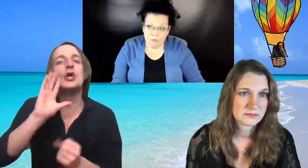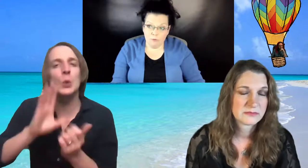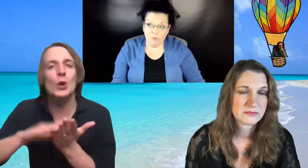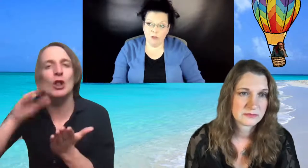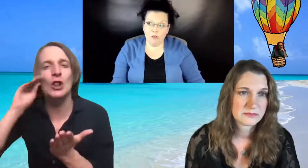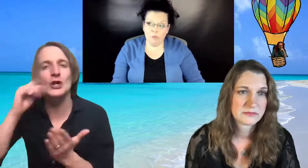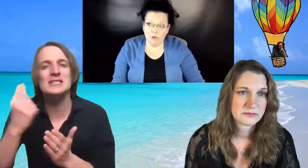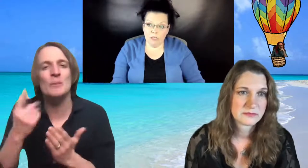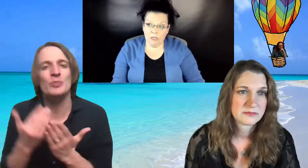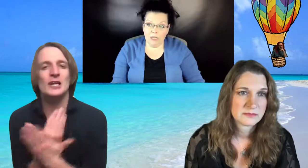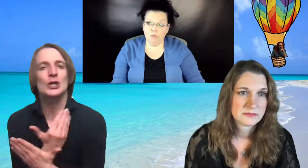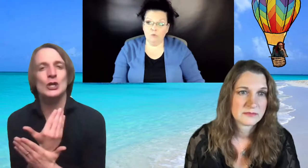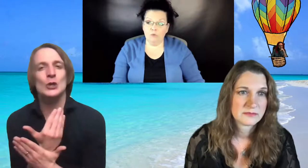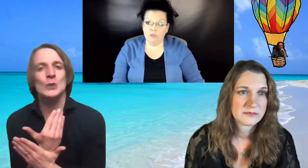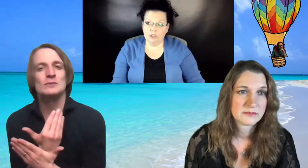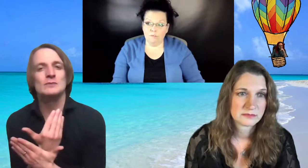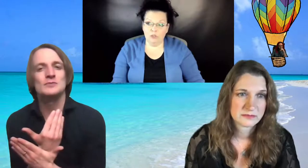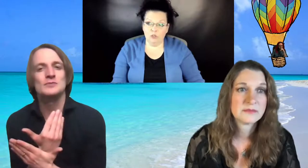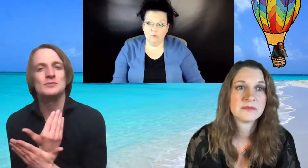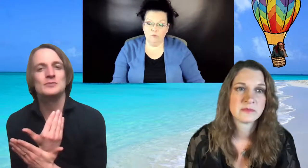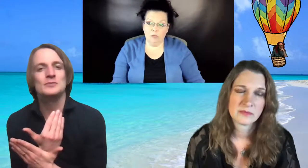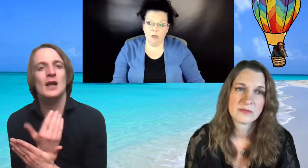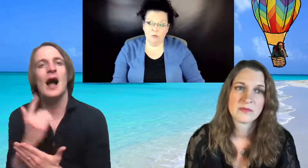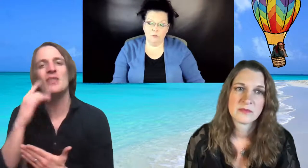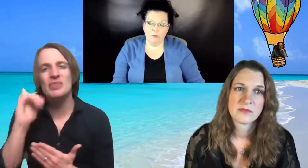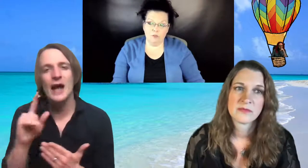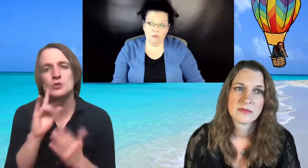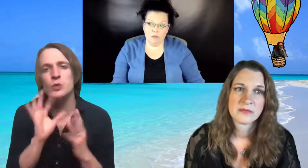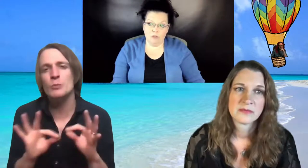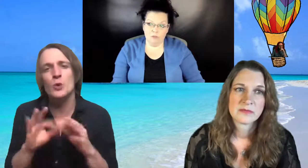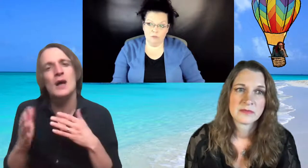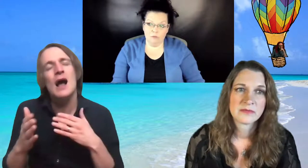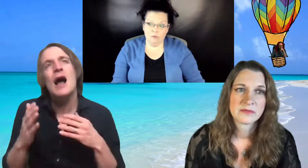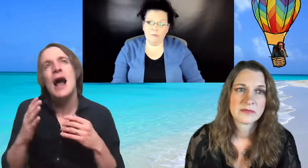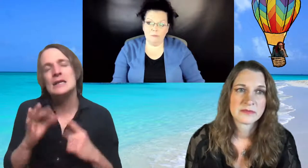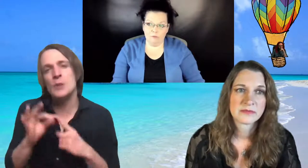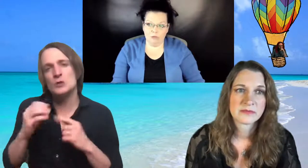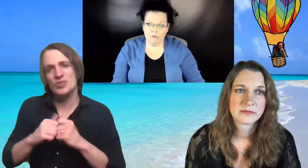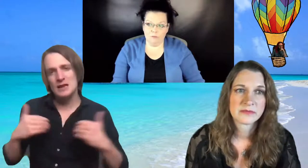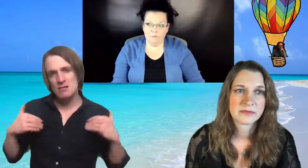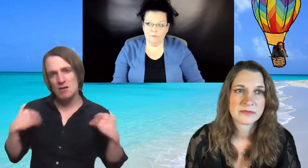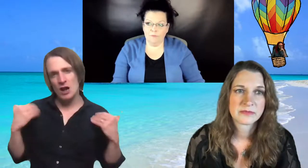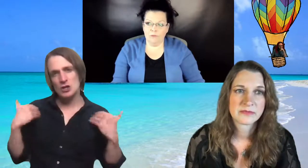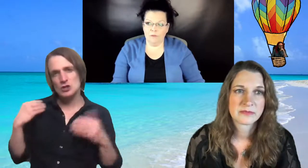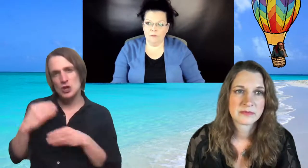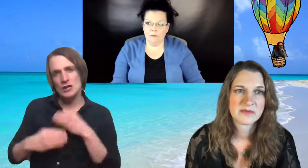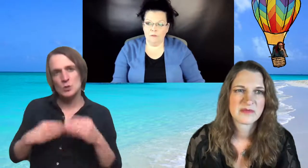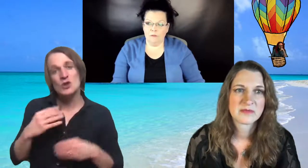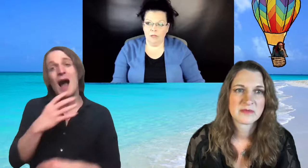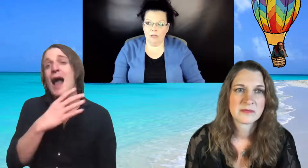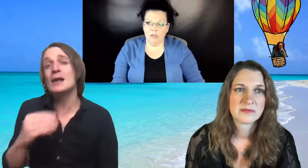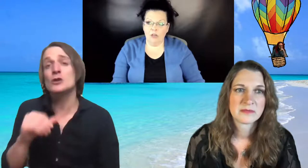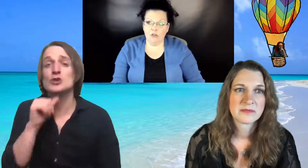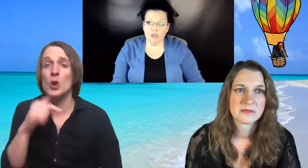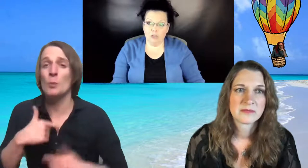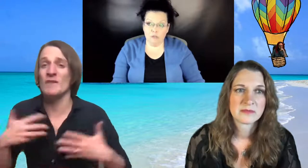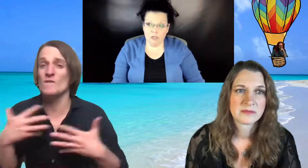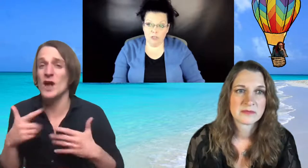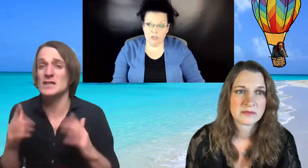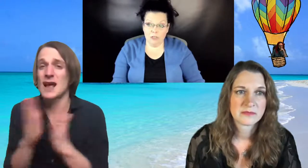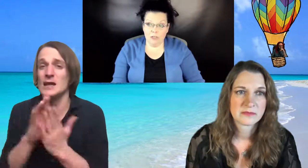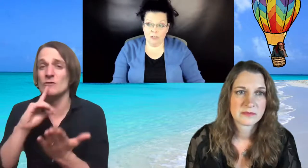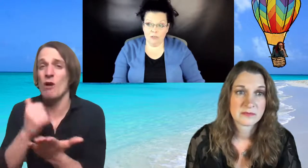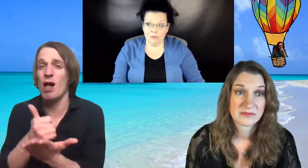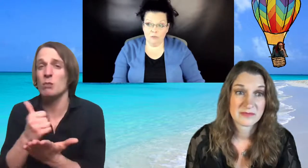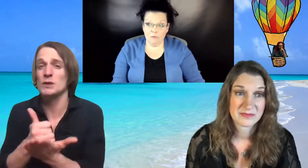other people while you're working, and you will learn something new from the other person around you, other people around you. And the younger